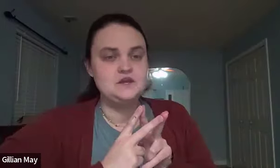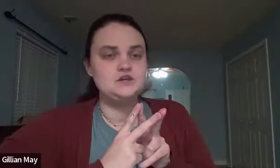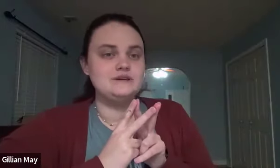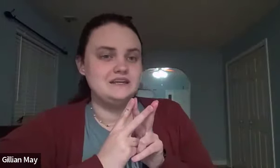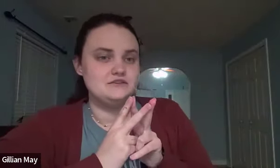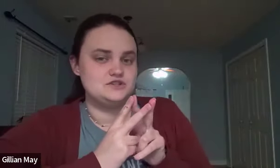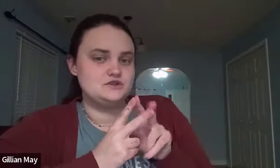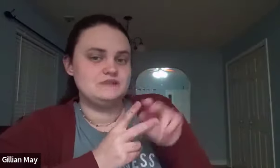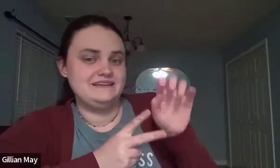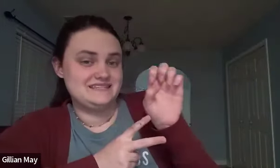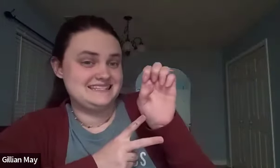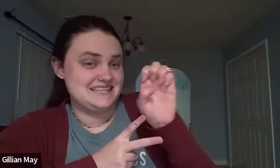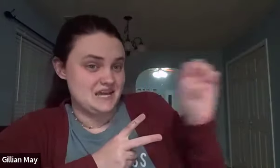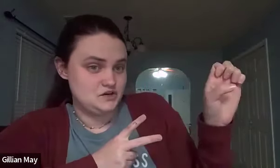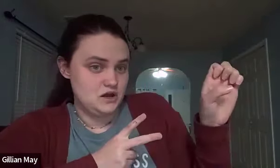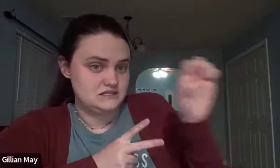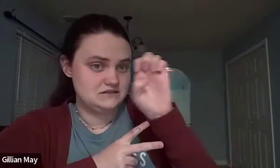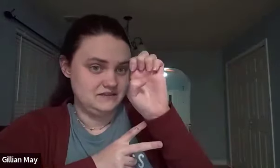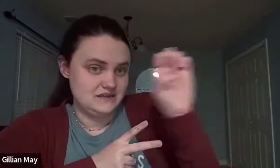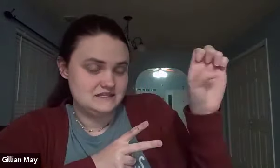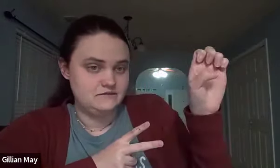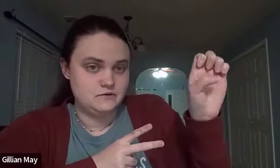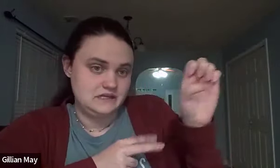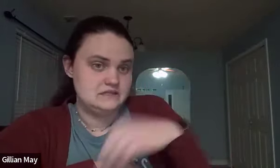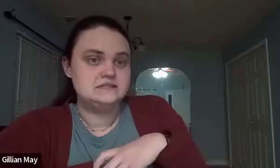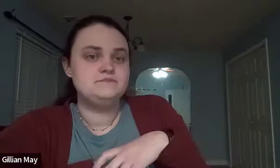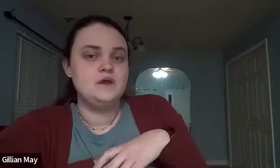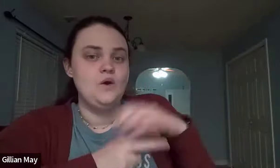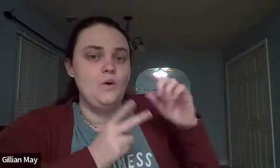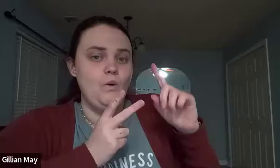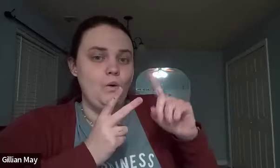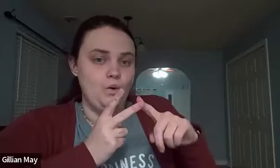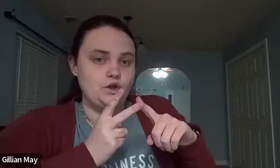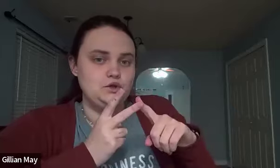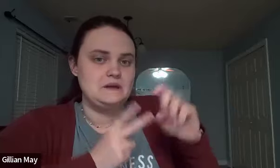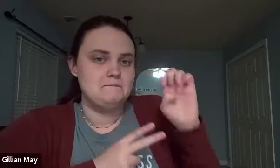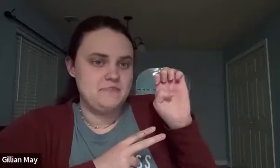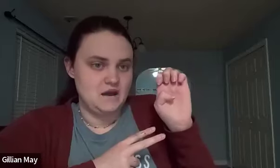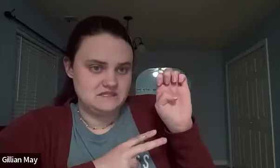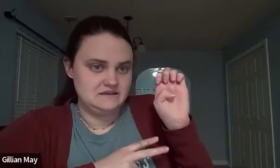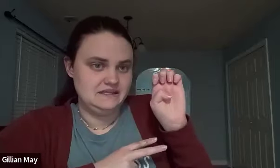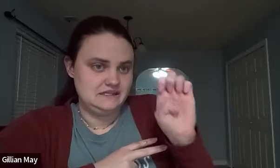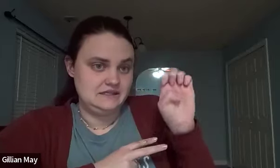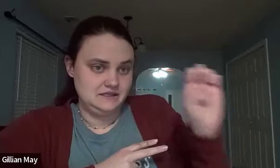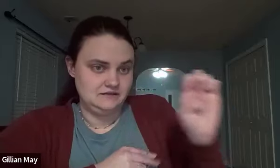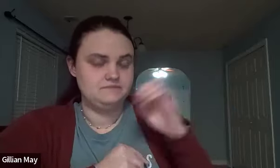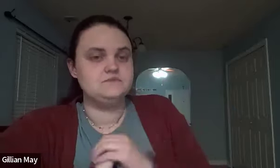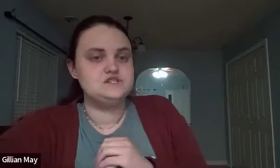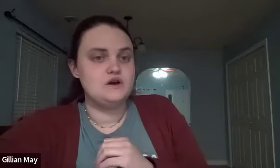You can either do like a slide across like this, like for ease, or you can bounce it like EE. So